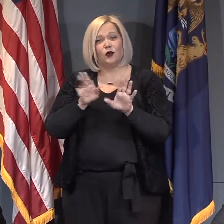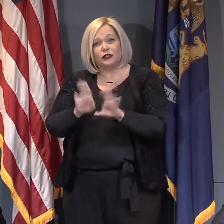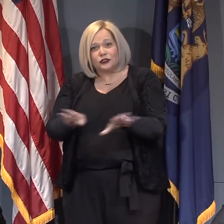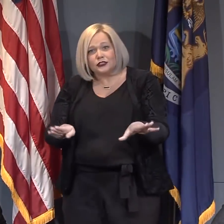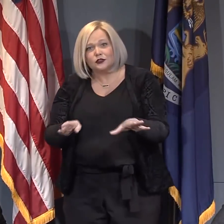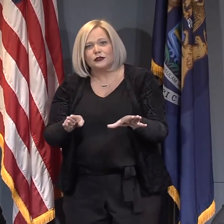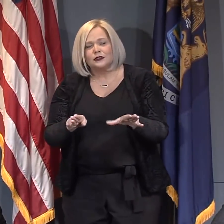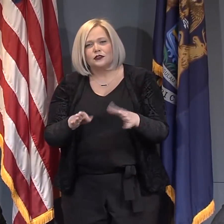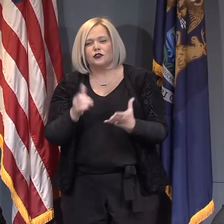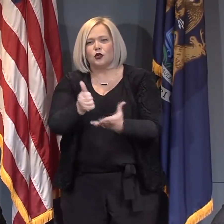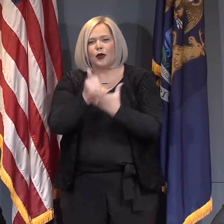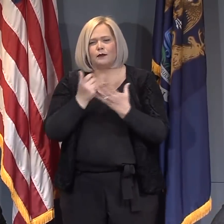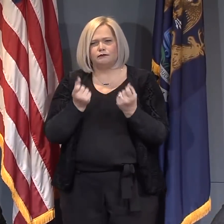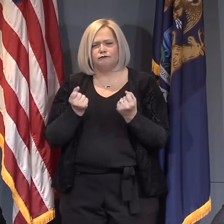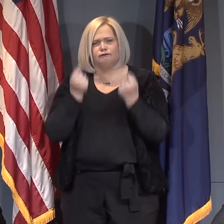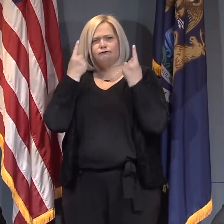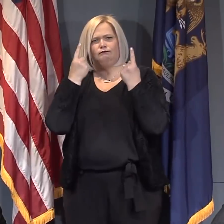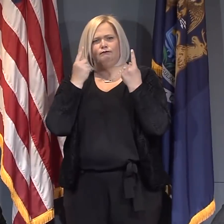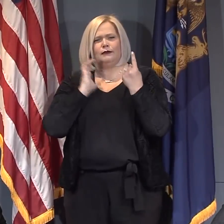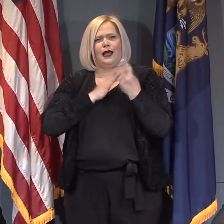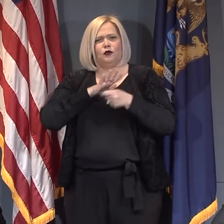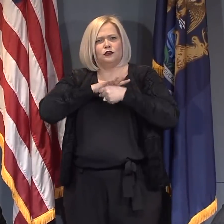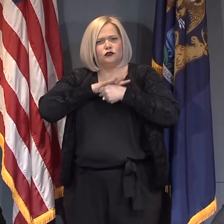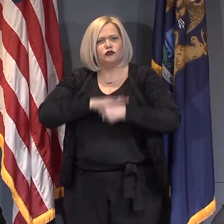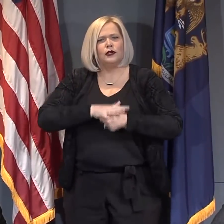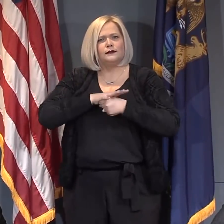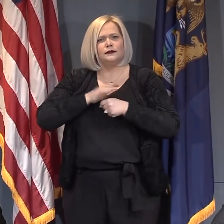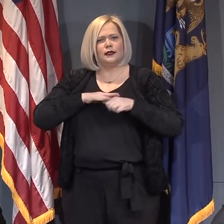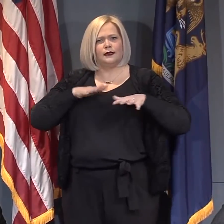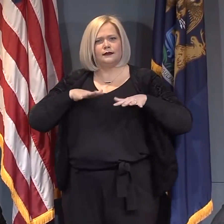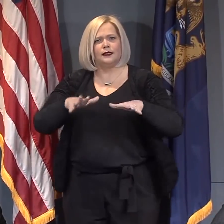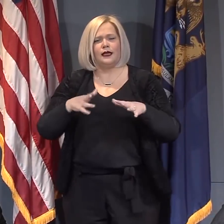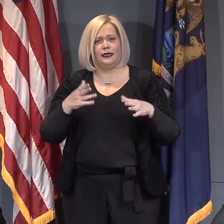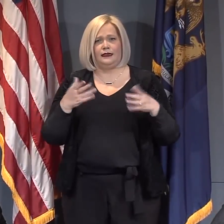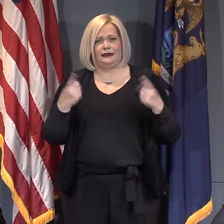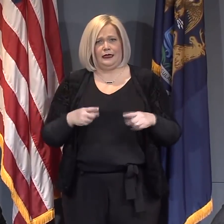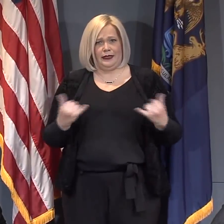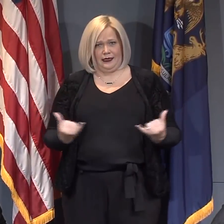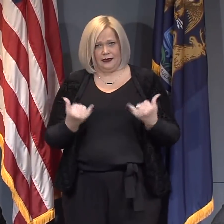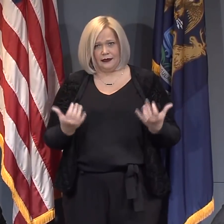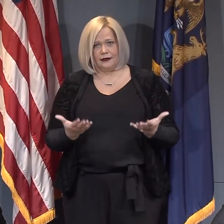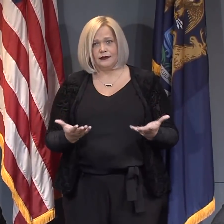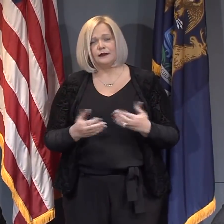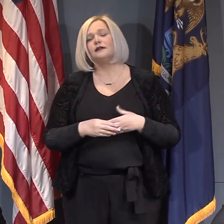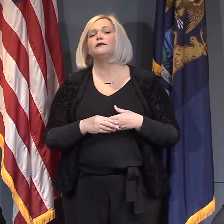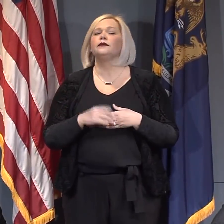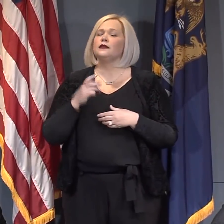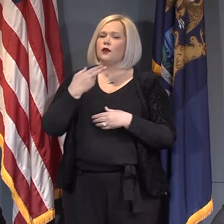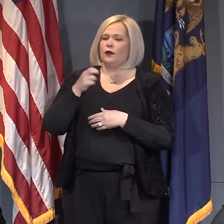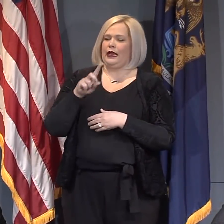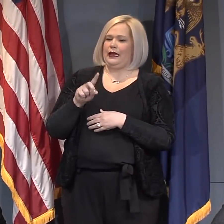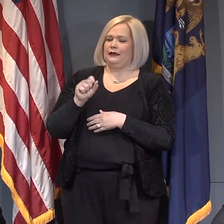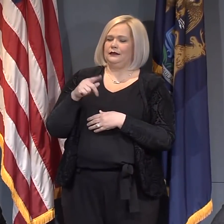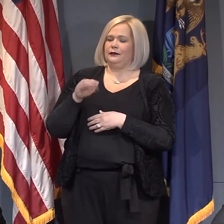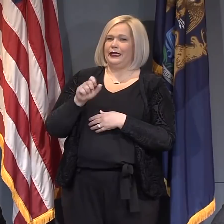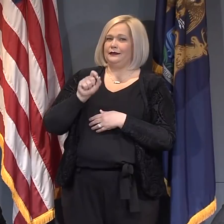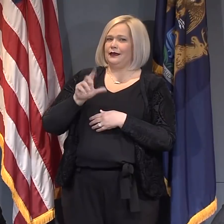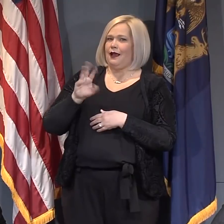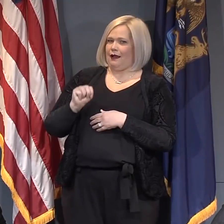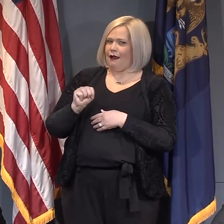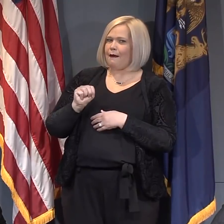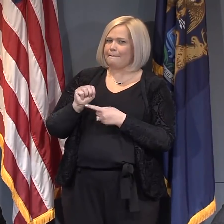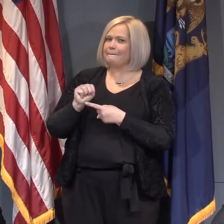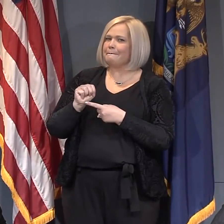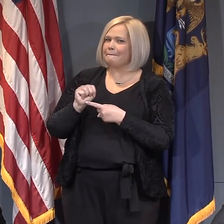help address the rising stress and anxiety we're all confronting. So go to headspace.com and check it out, and I hope that